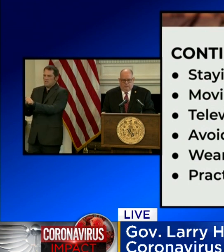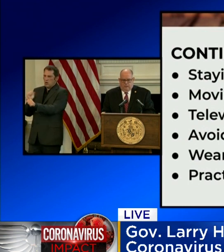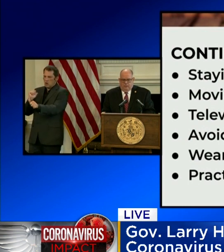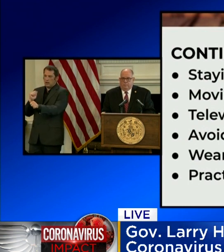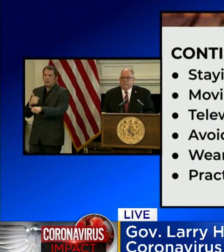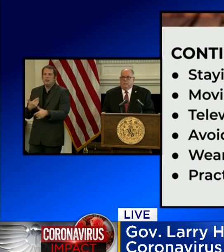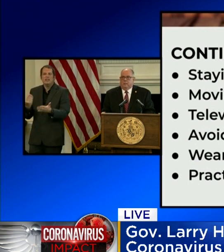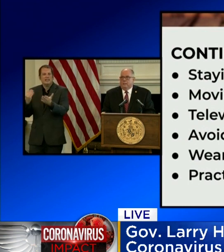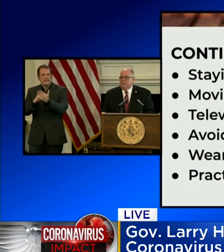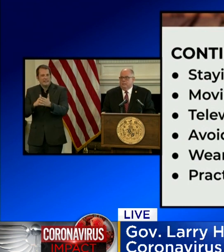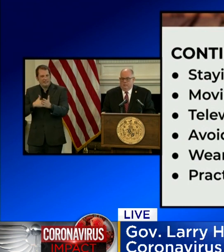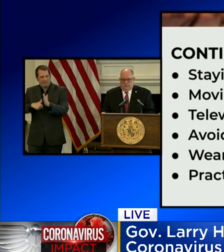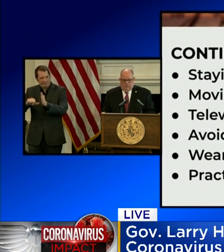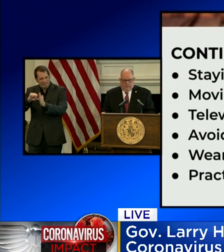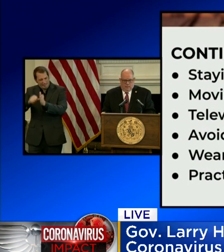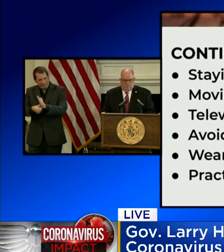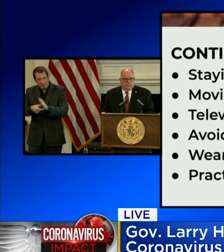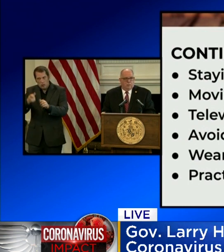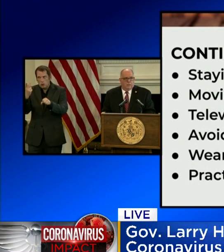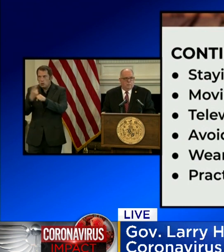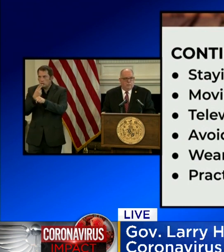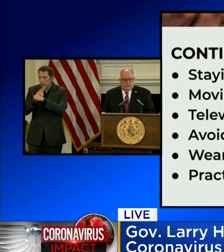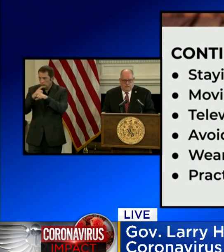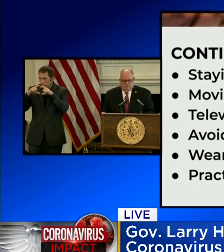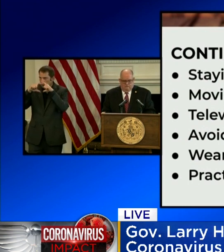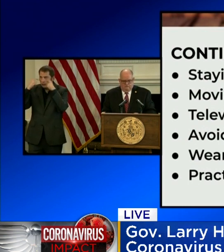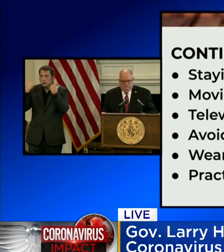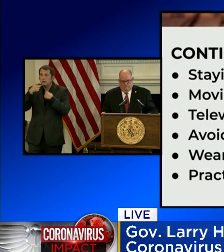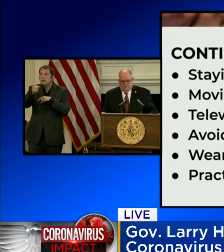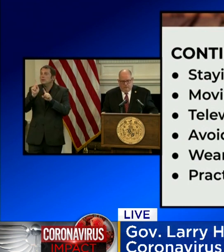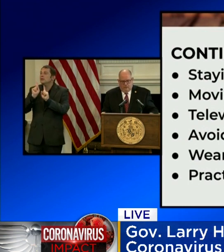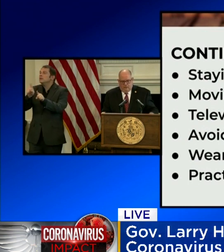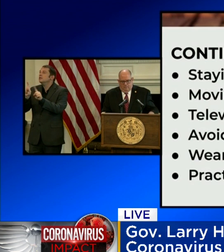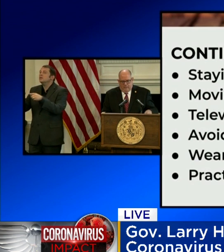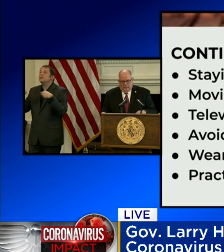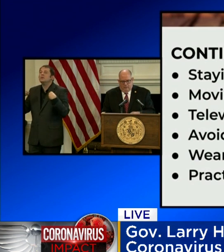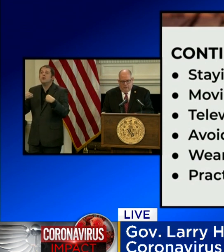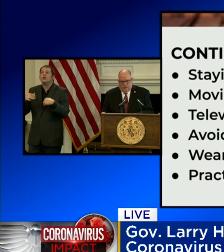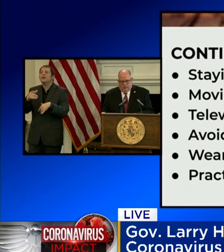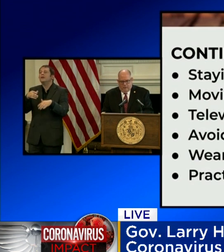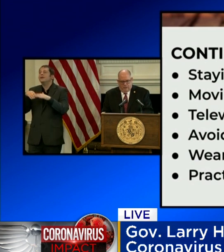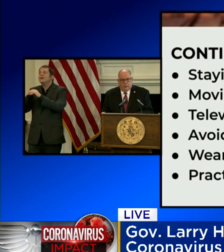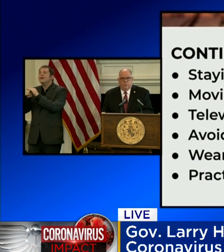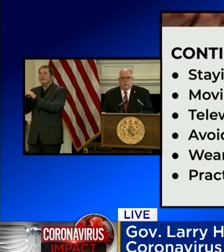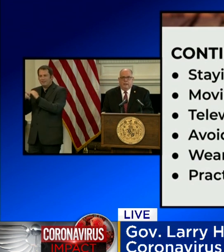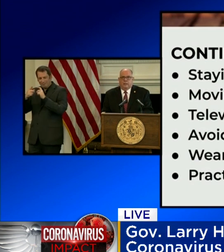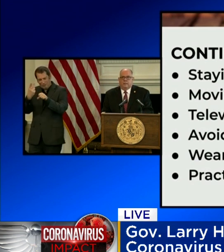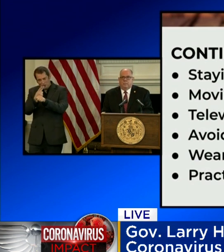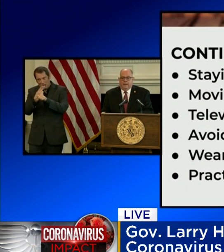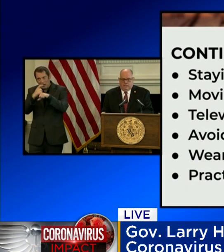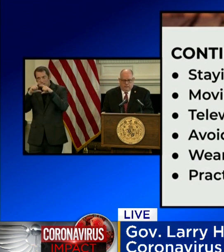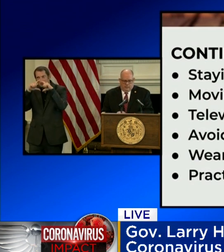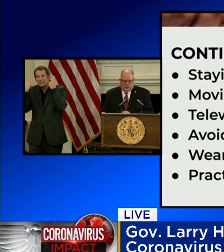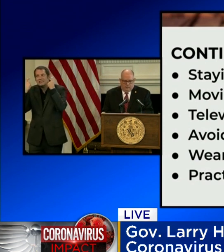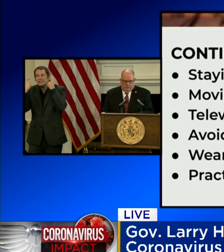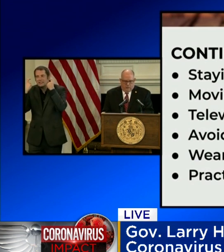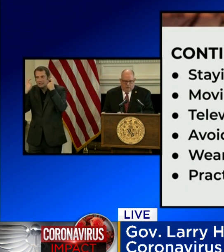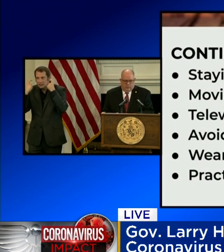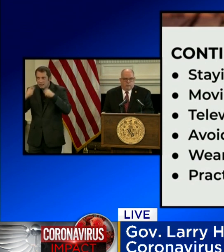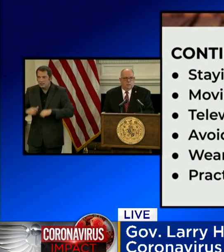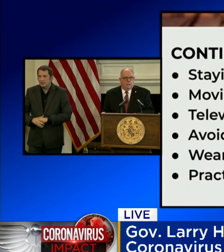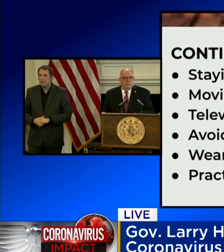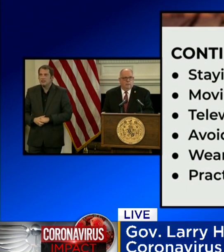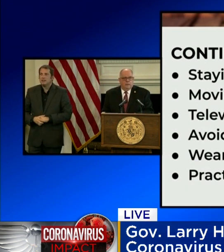areas, businesses, and on public transportation. Marylanders should continue practicing